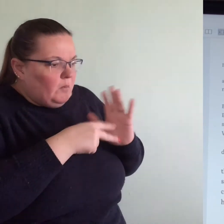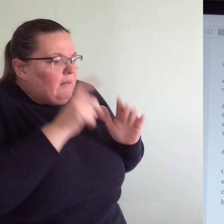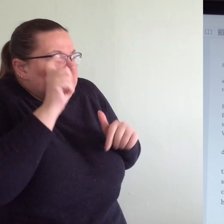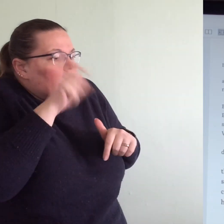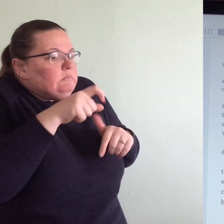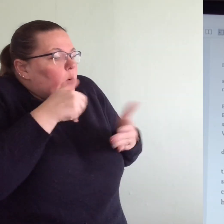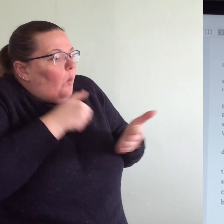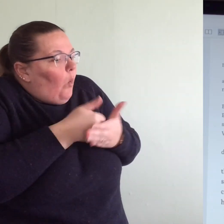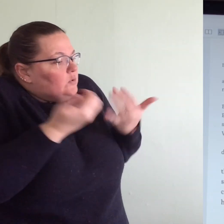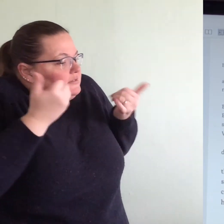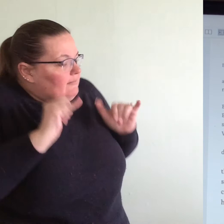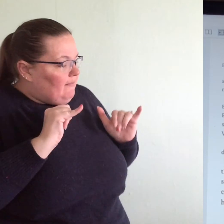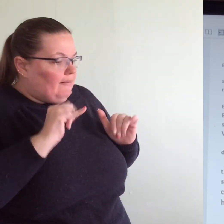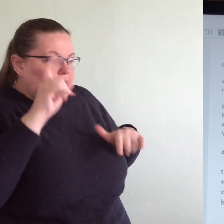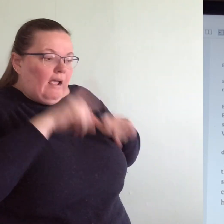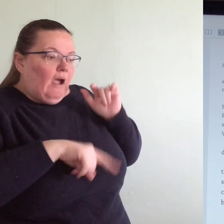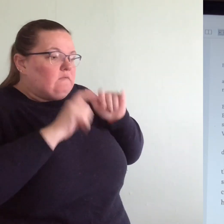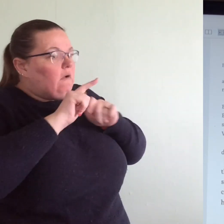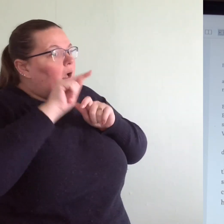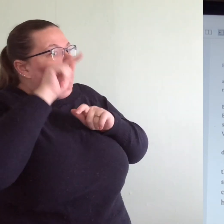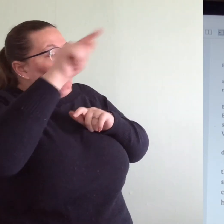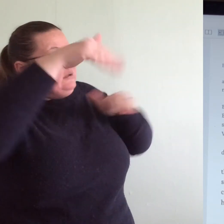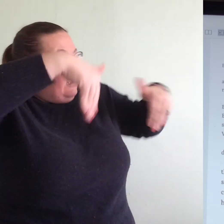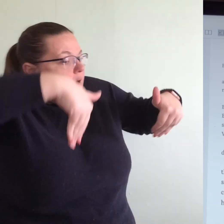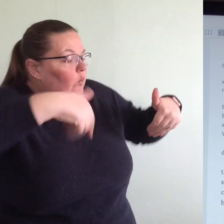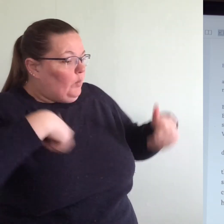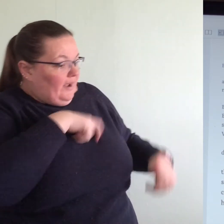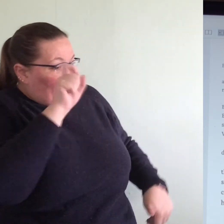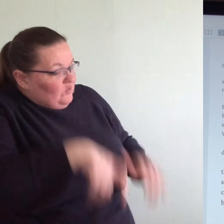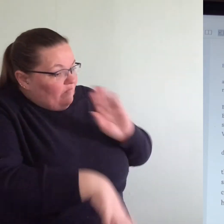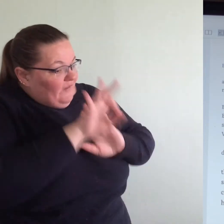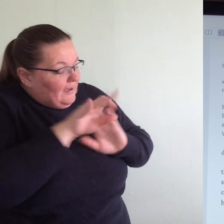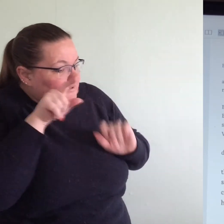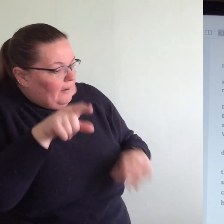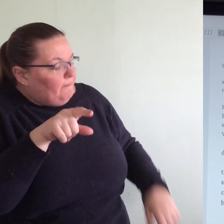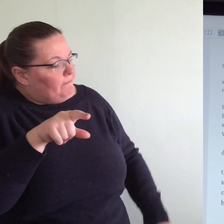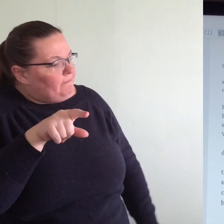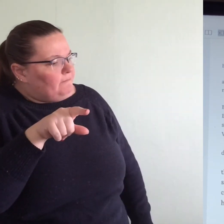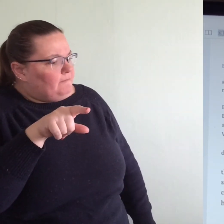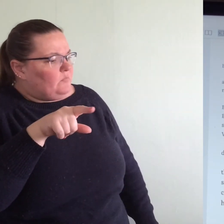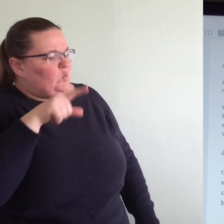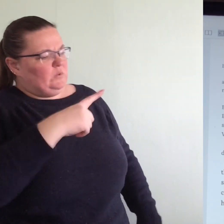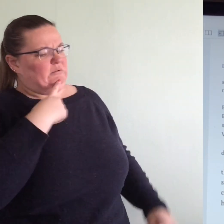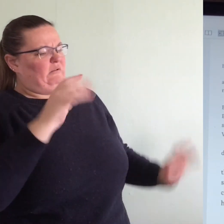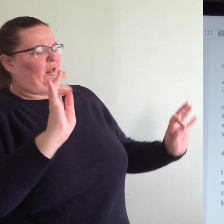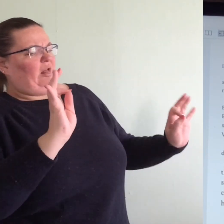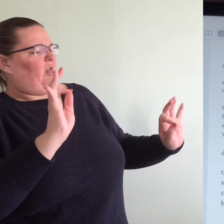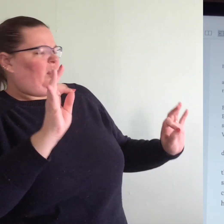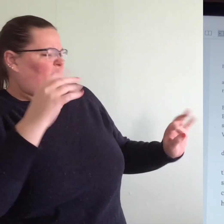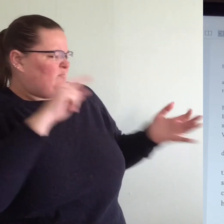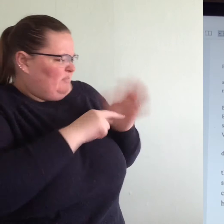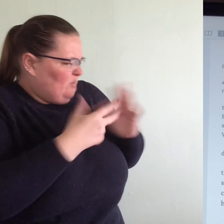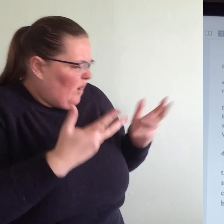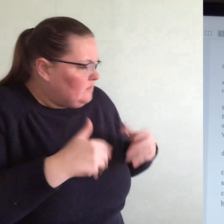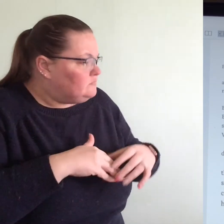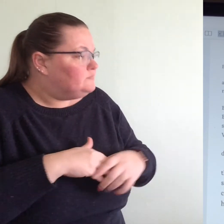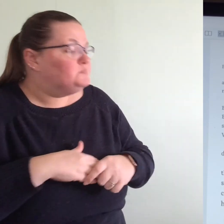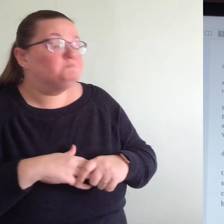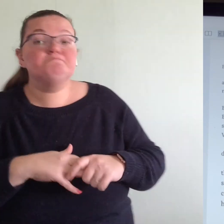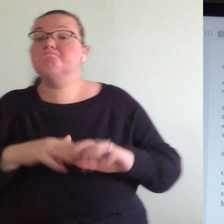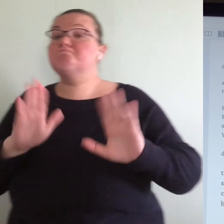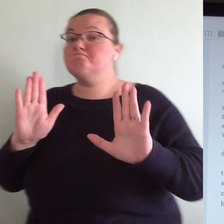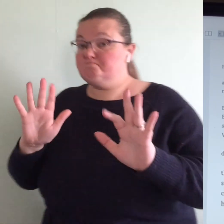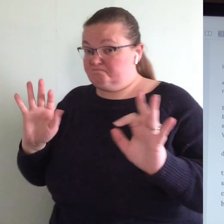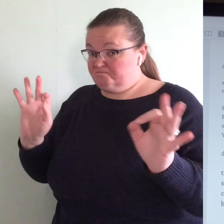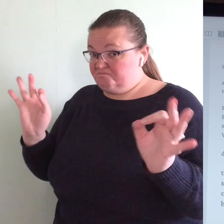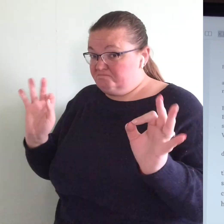He can't be far away yet, and we've got to find him. What do you mean when you say there's no use looking for him? The